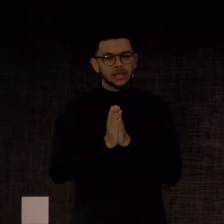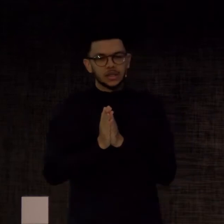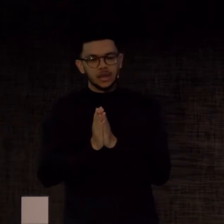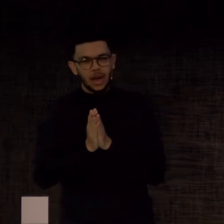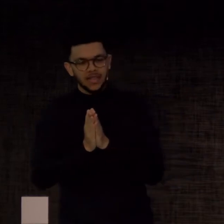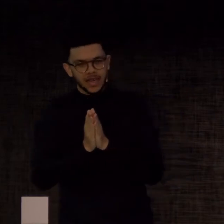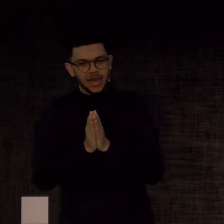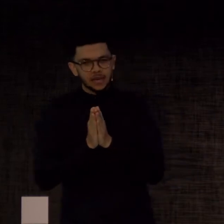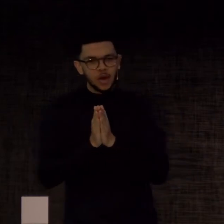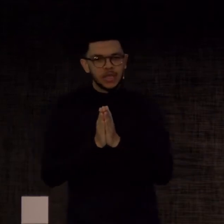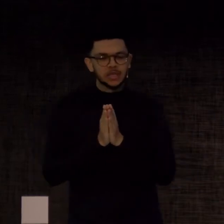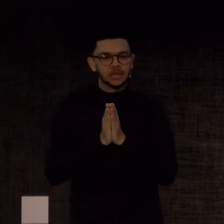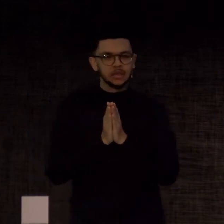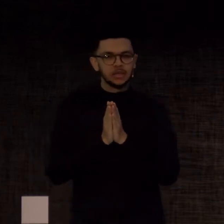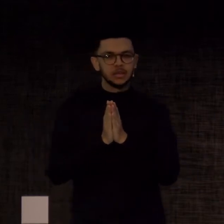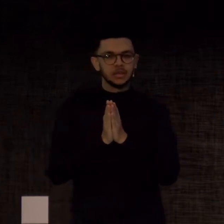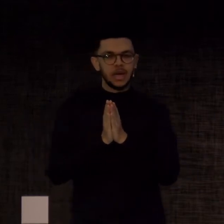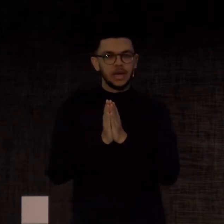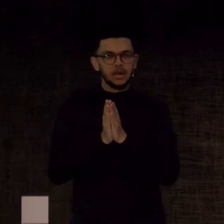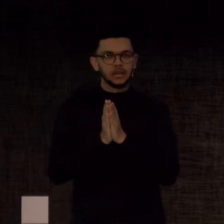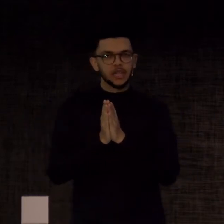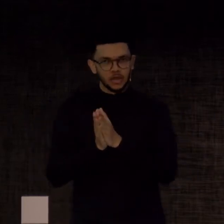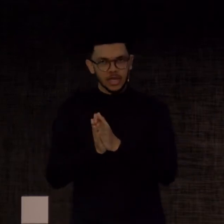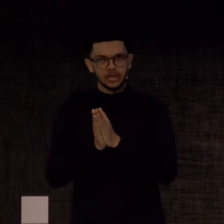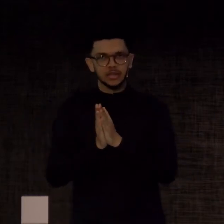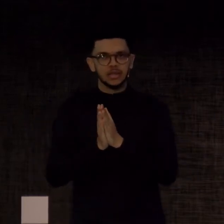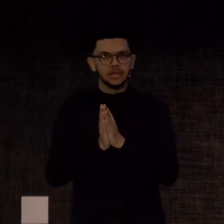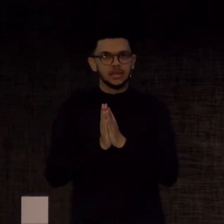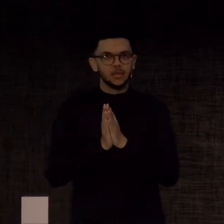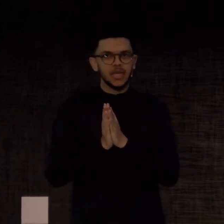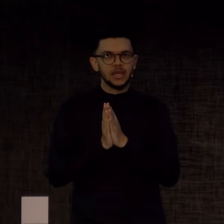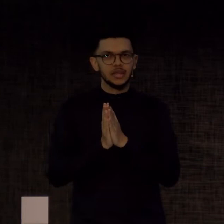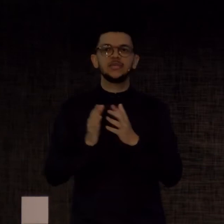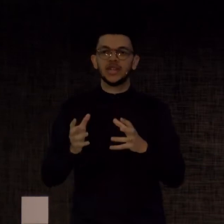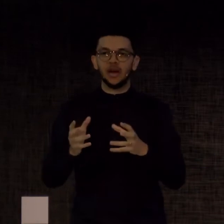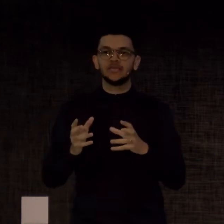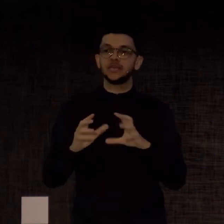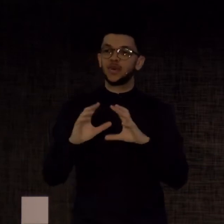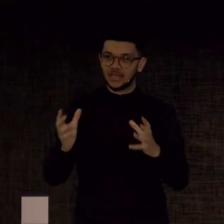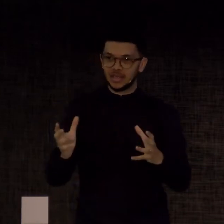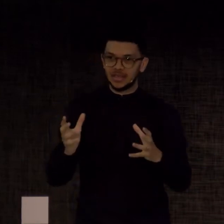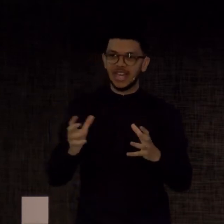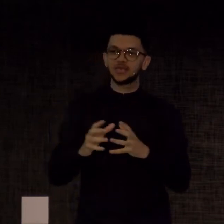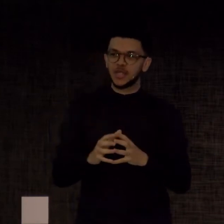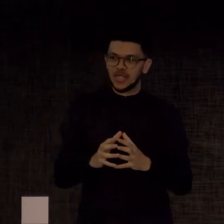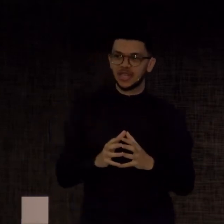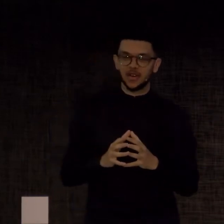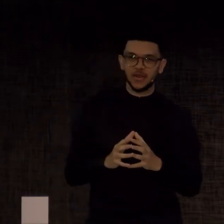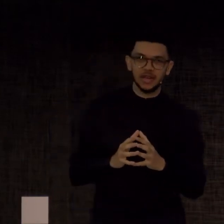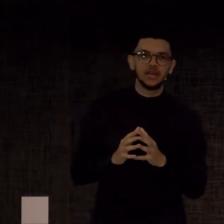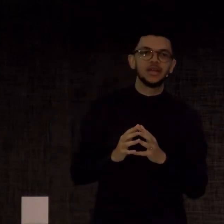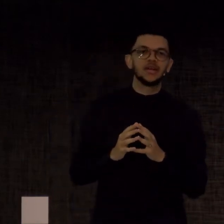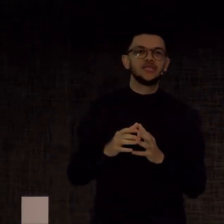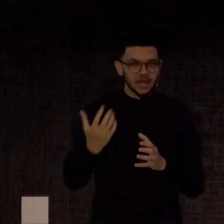What I think that moment told us, we seem to now have suppressed it, as we do as a